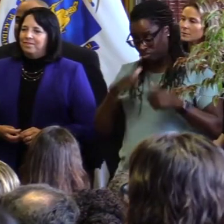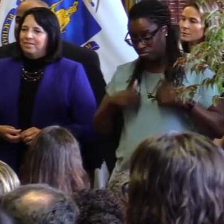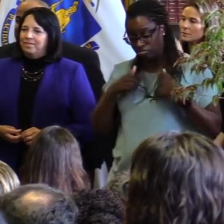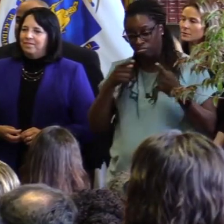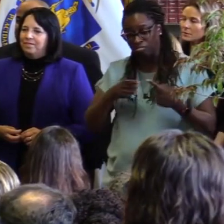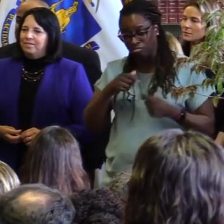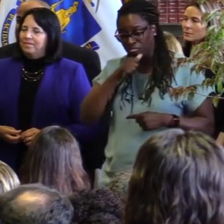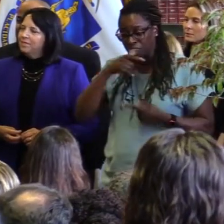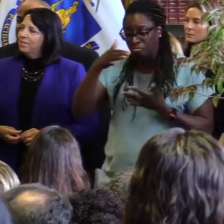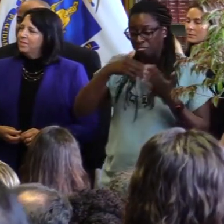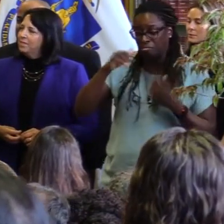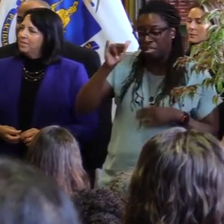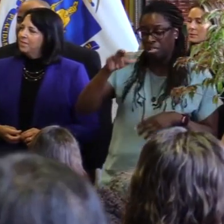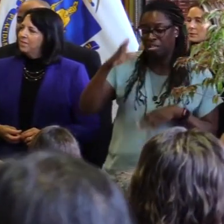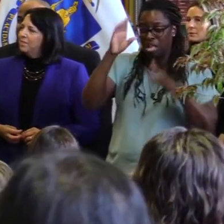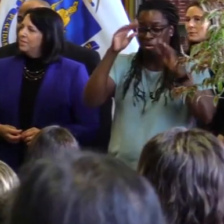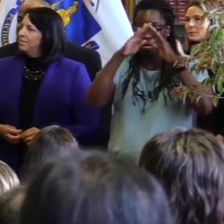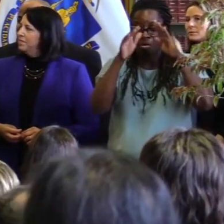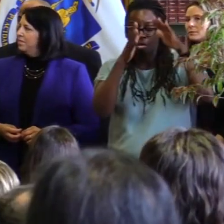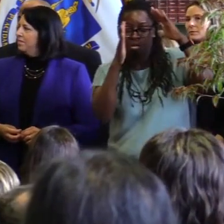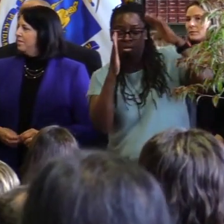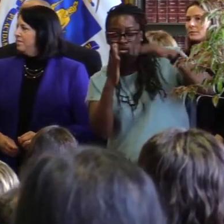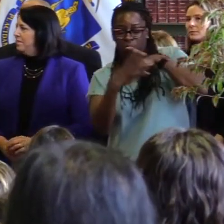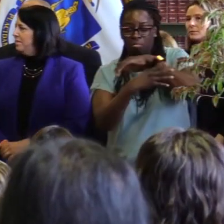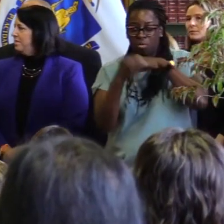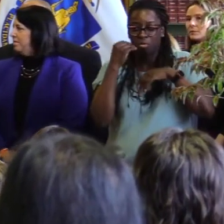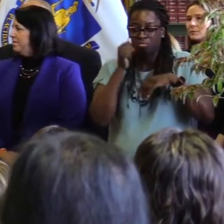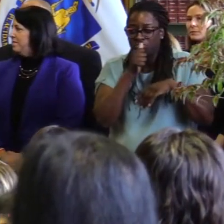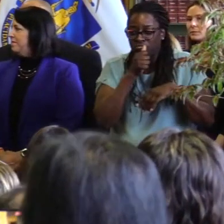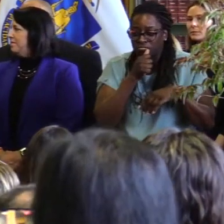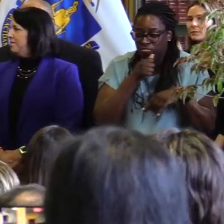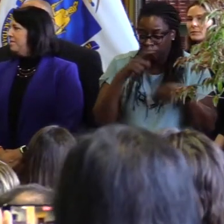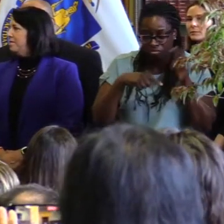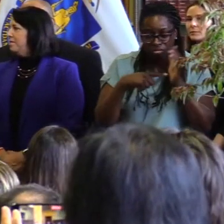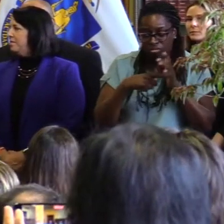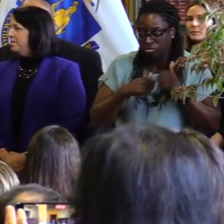here in the state when it comes to housing. It's an